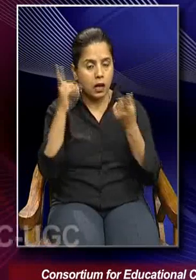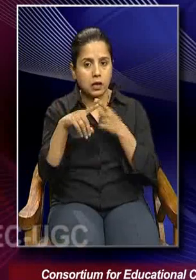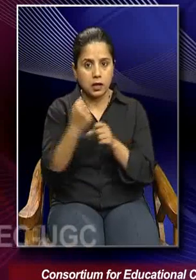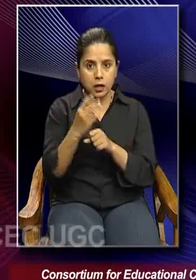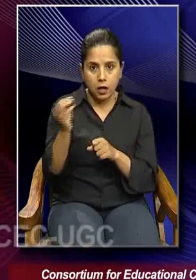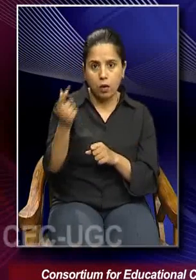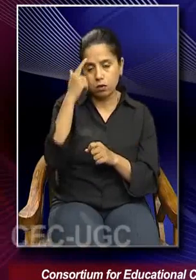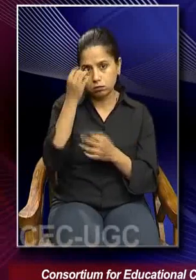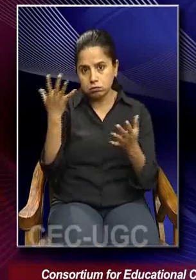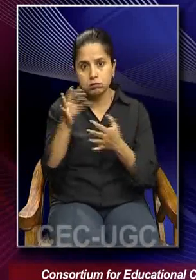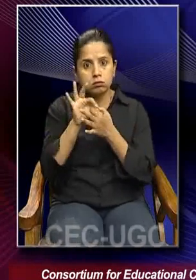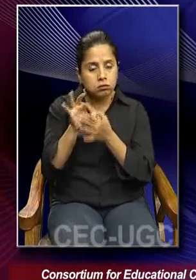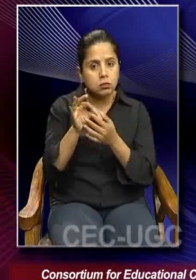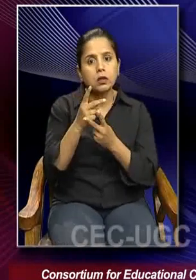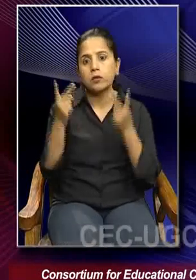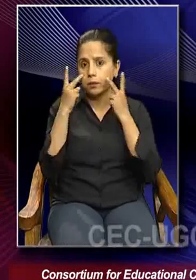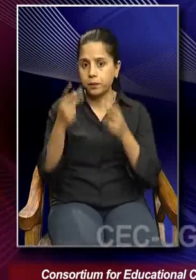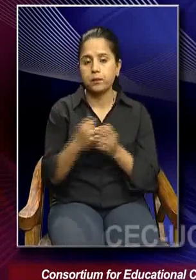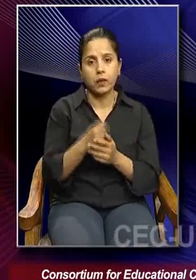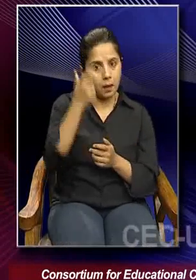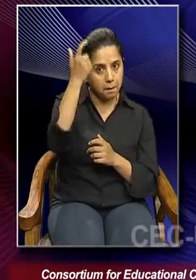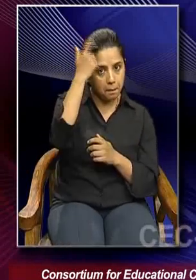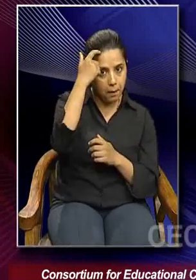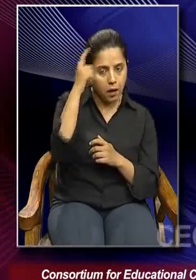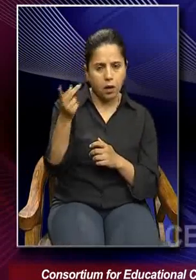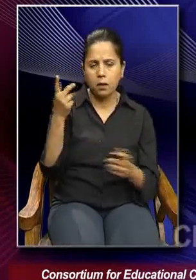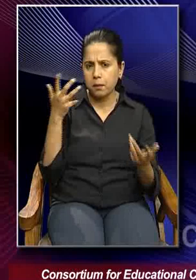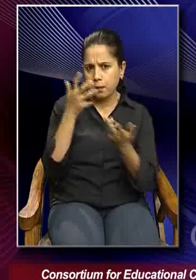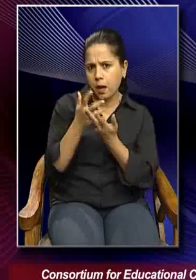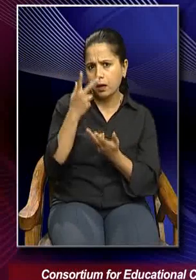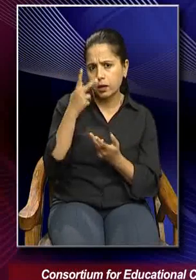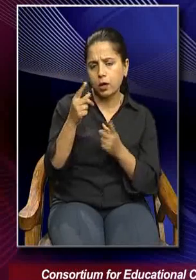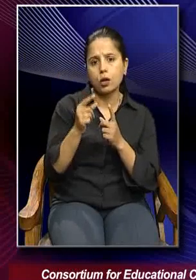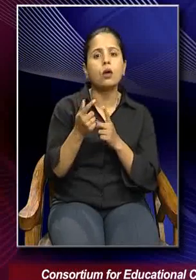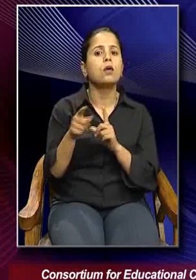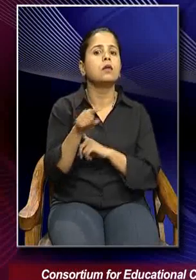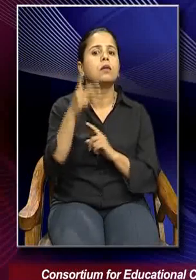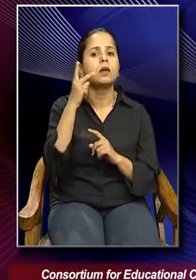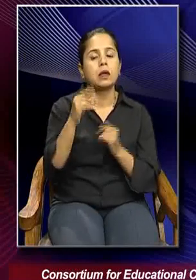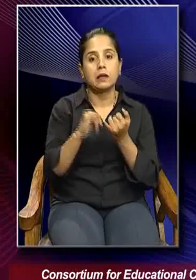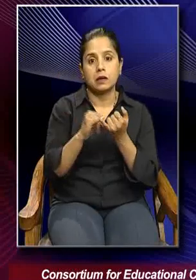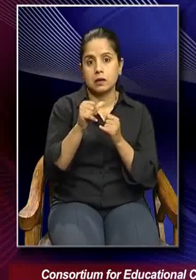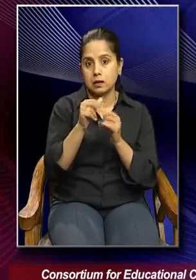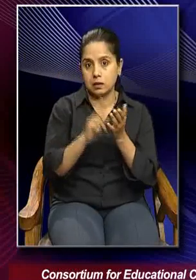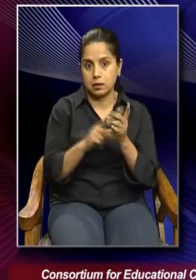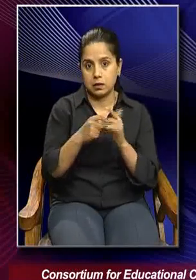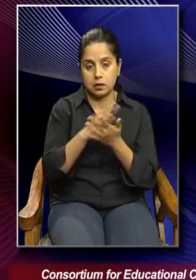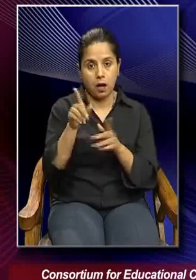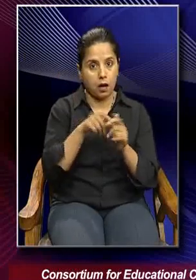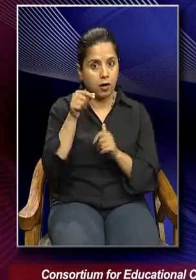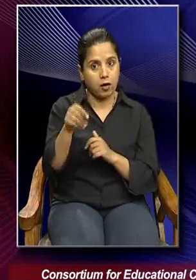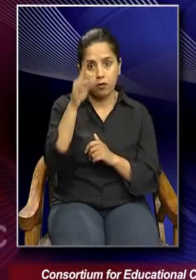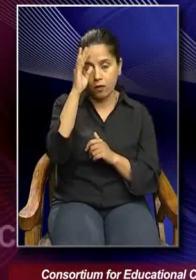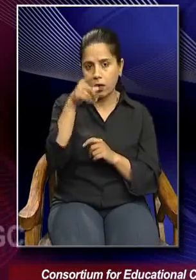intellect. So mind, according to Sāṅkhya philosophy, is